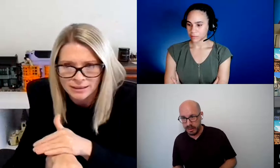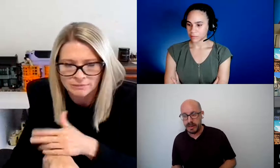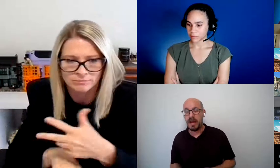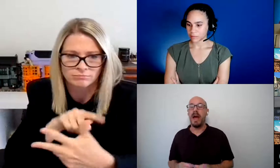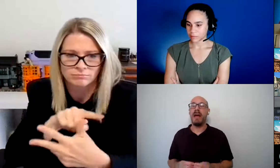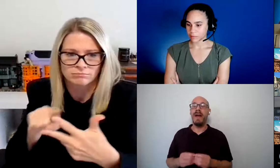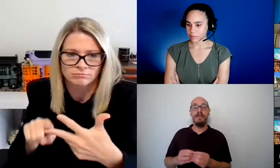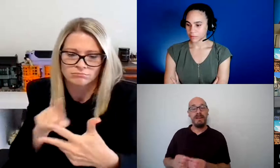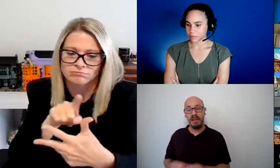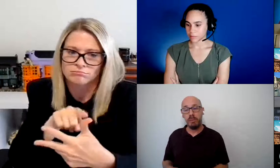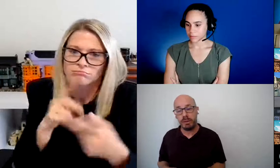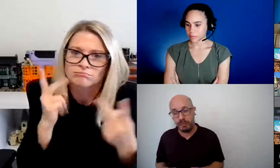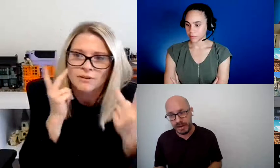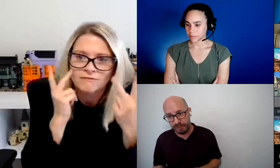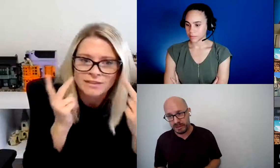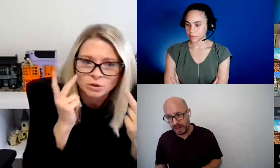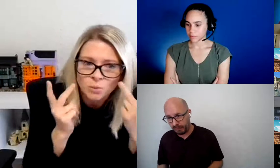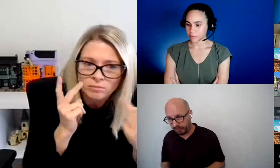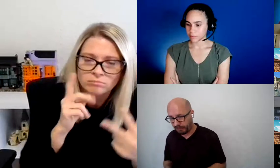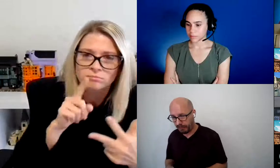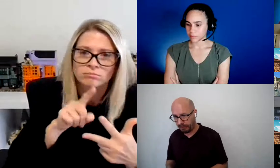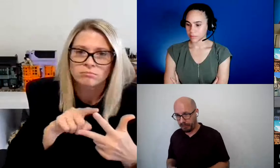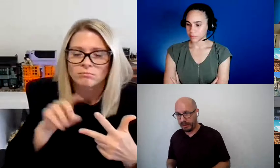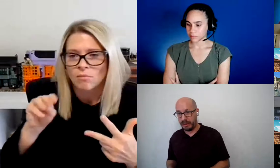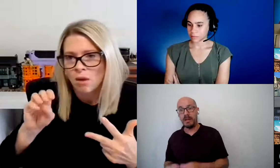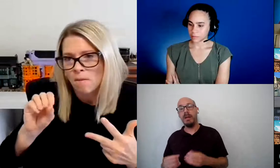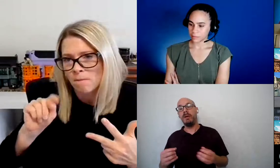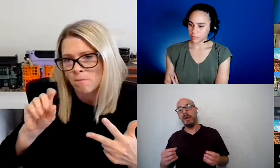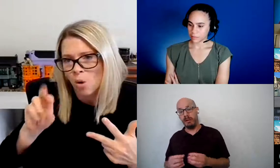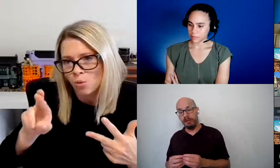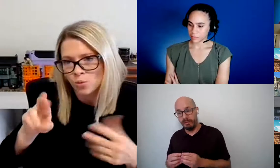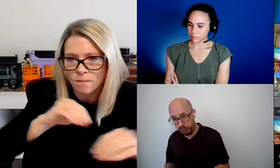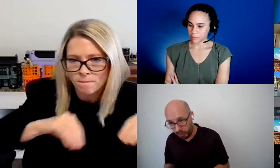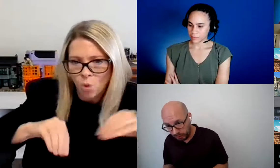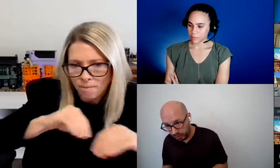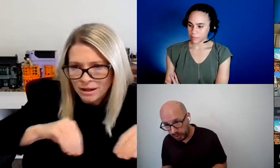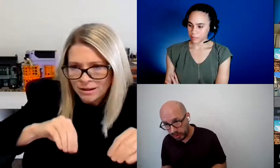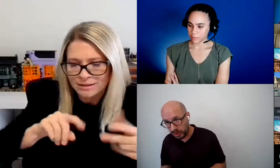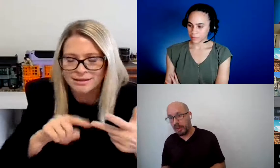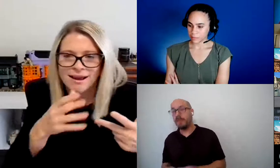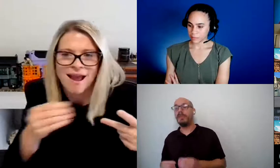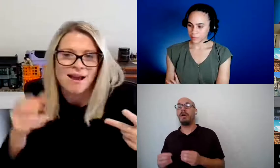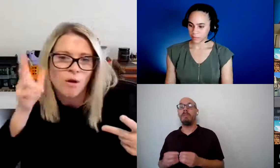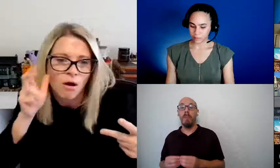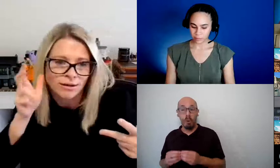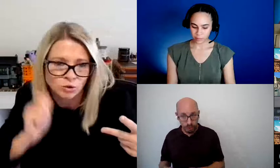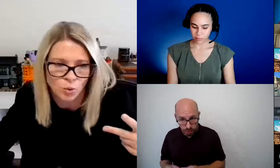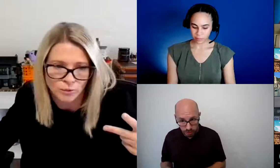right? And that fits in with three different types of accessibility, right? There's visual, there's motor